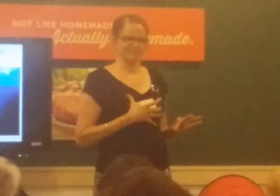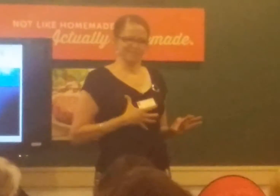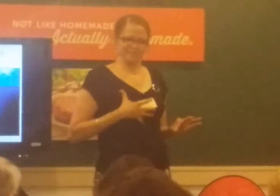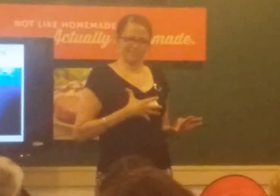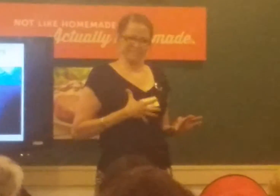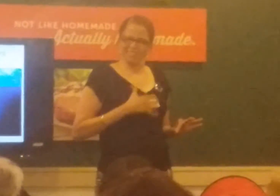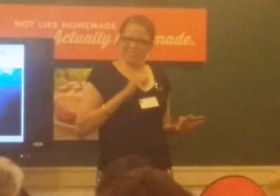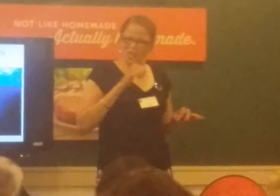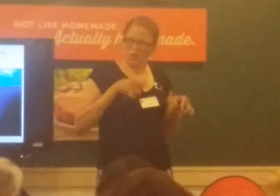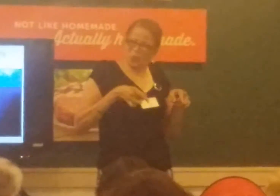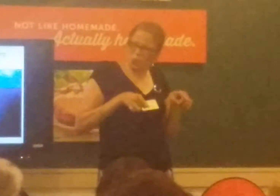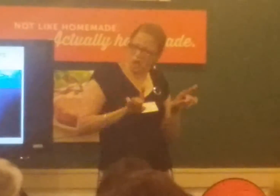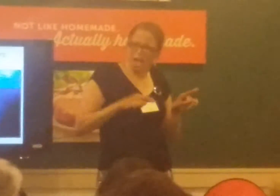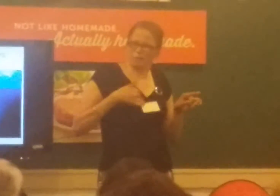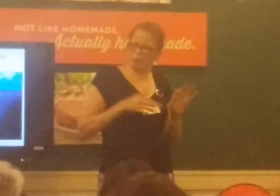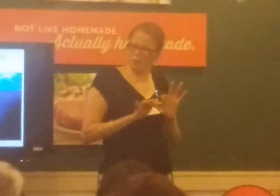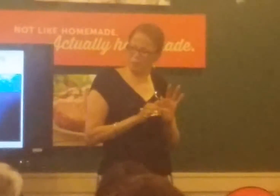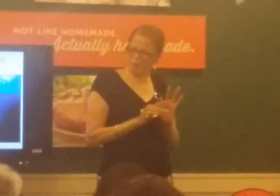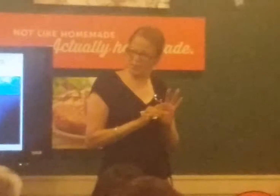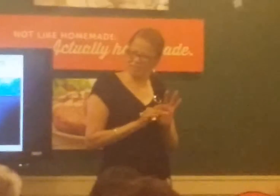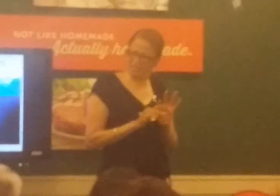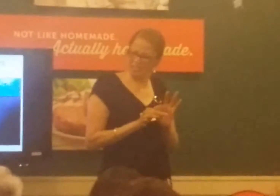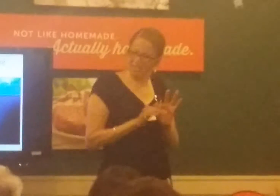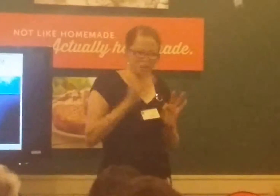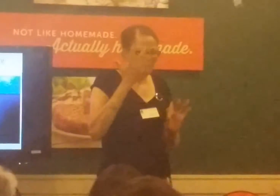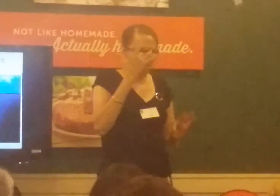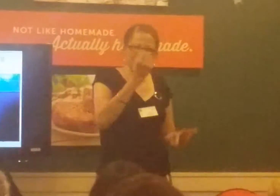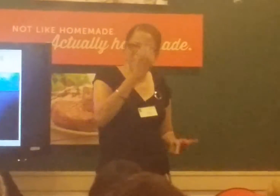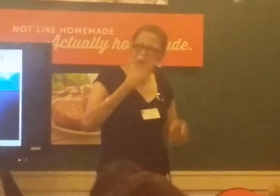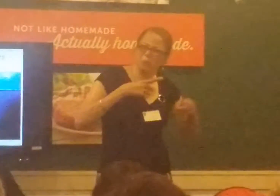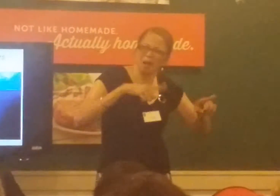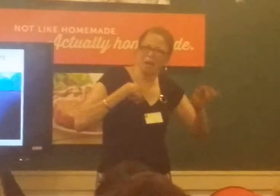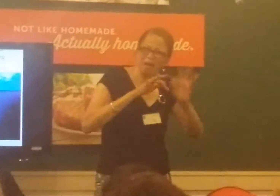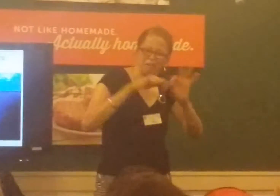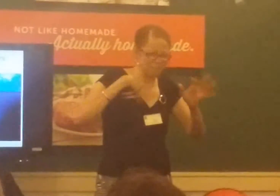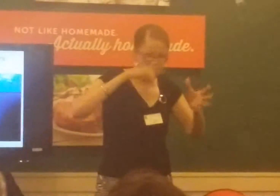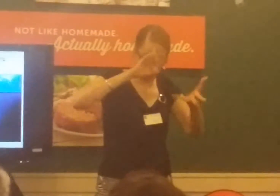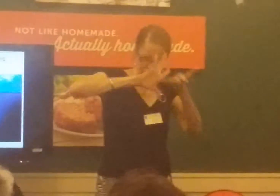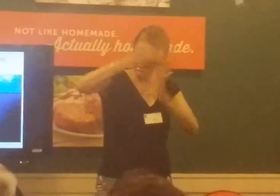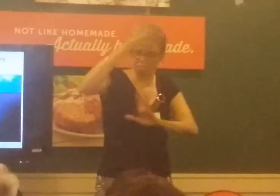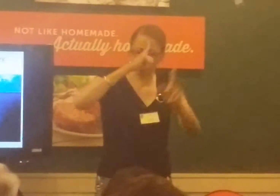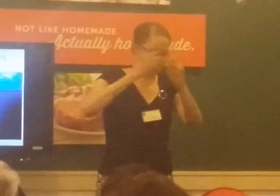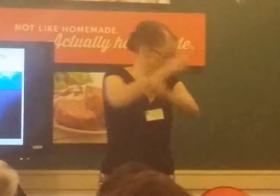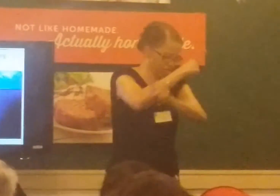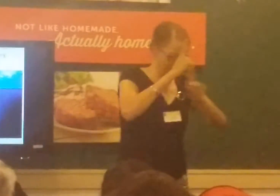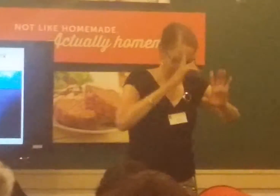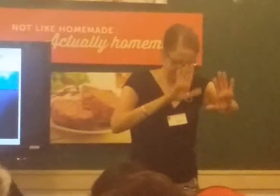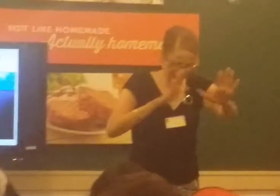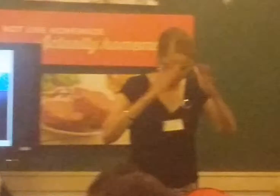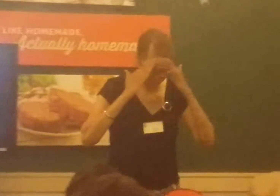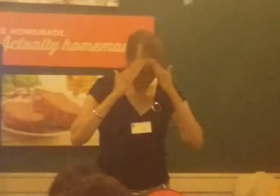You have all this disgust going on while they're interpreting. Okay. What are they telling me to take my sign? Just throw me off.